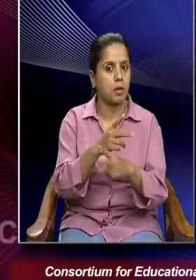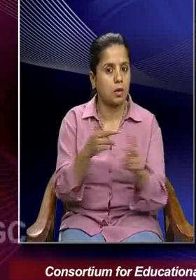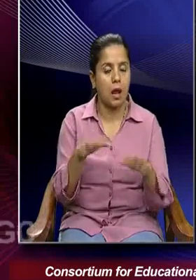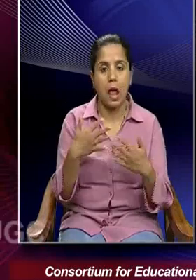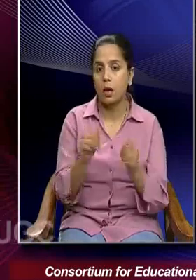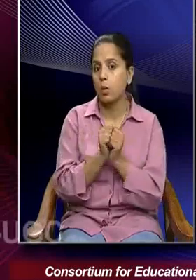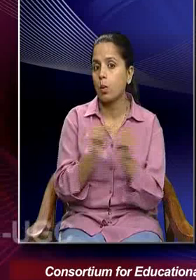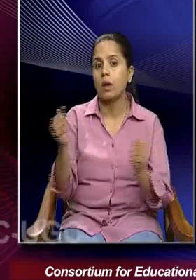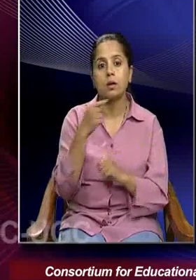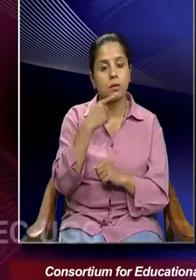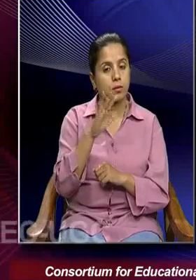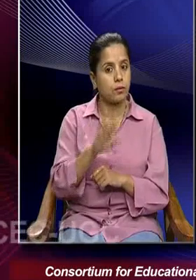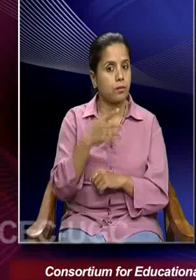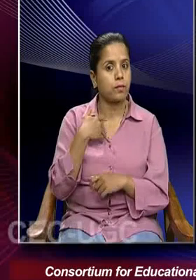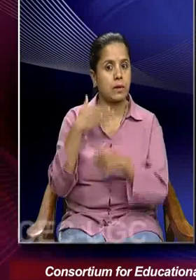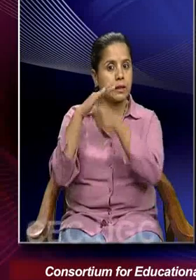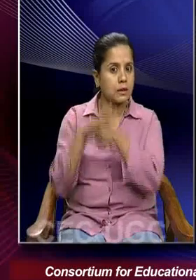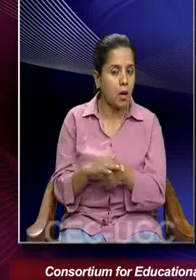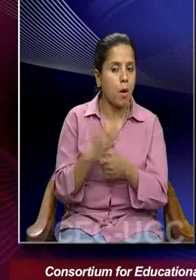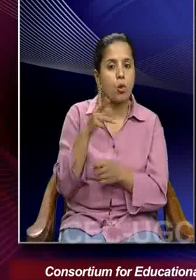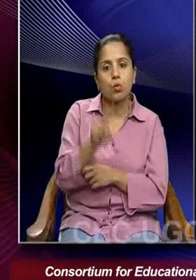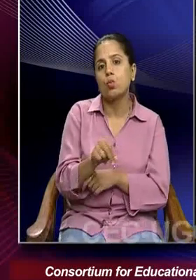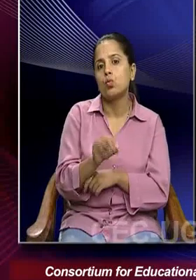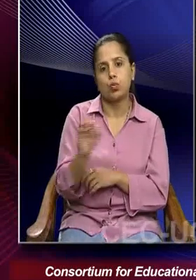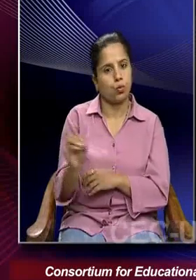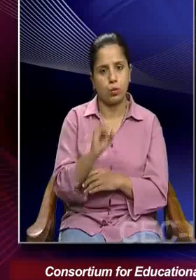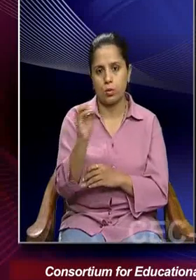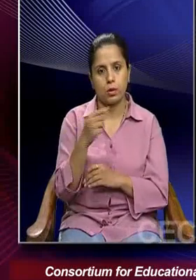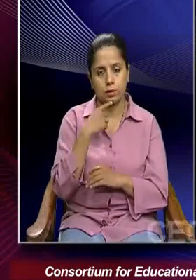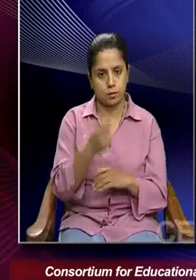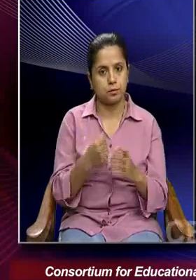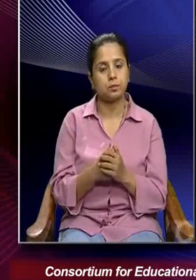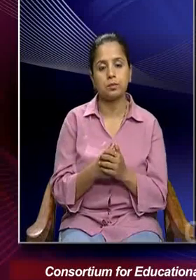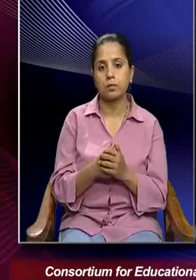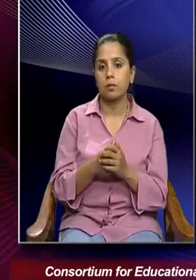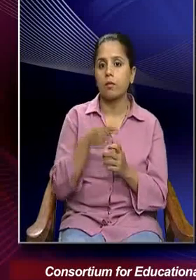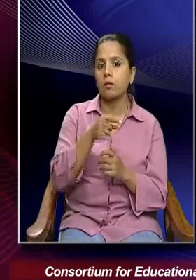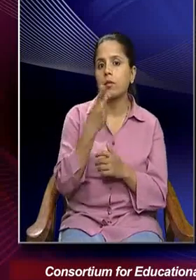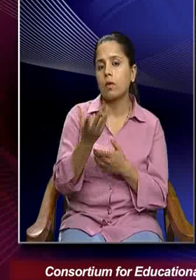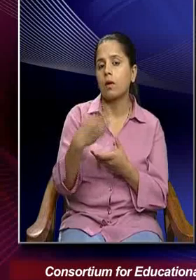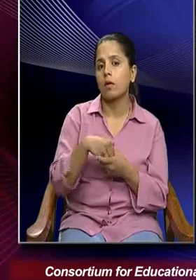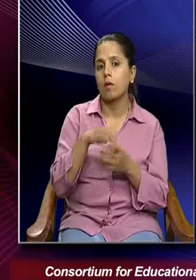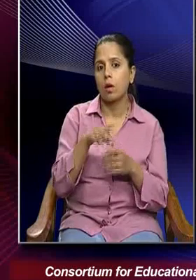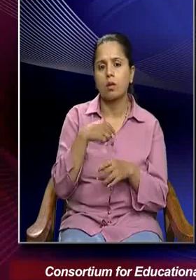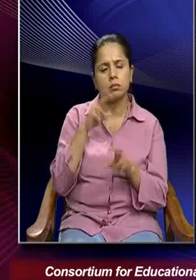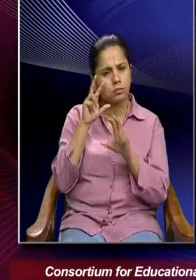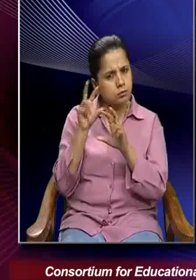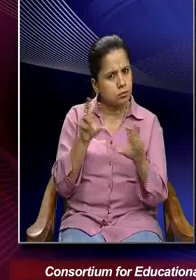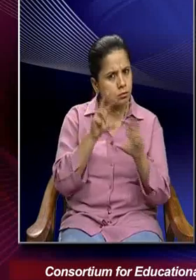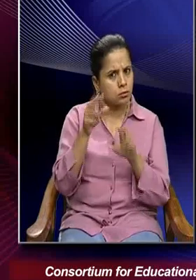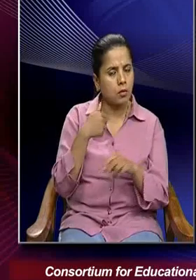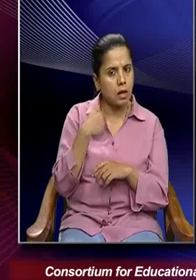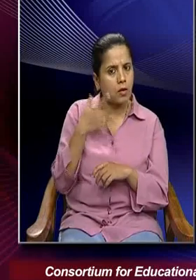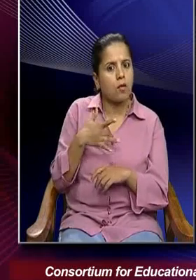without suppression or denial. So it involves observing the